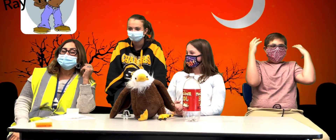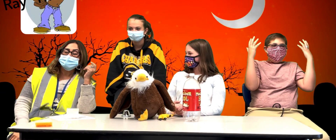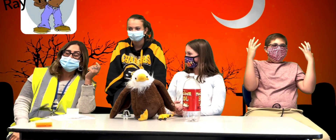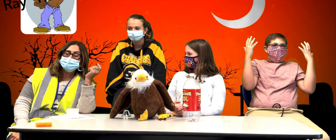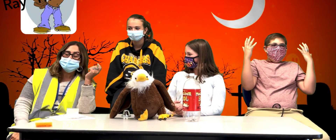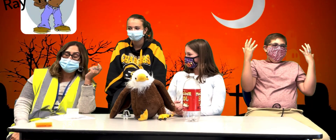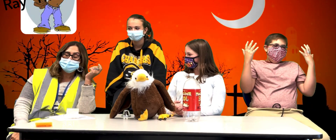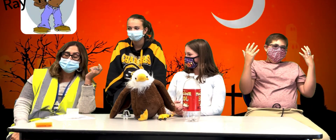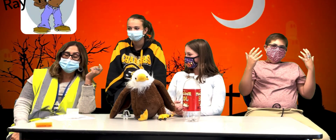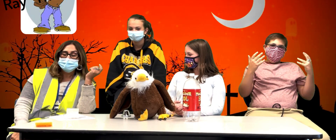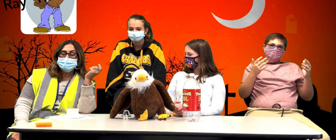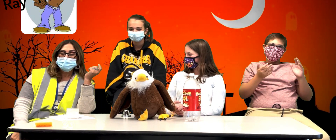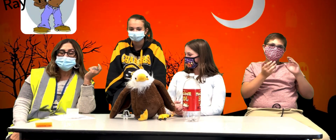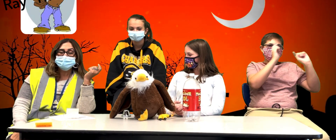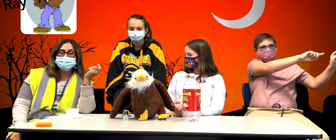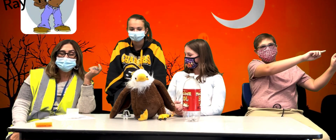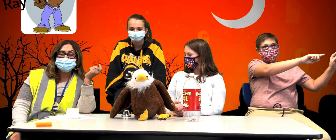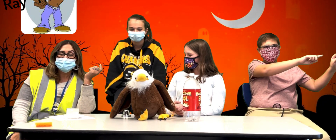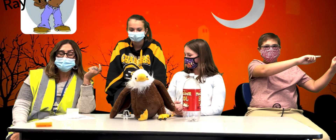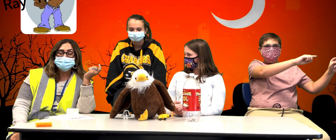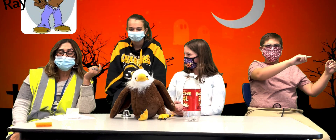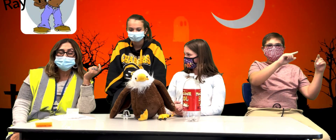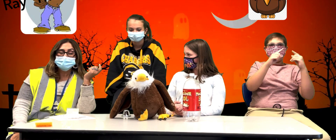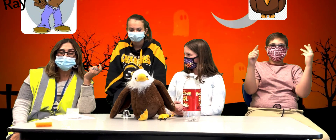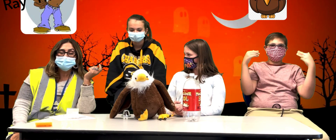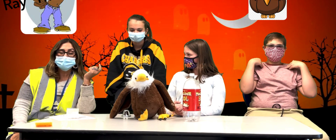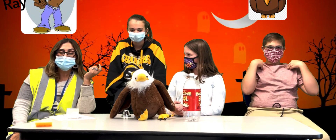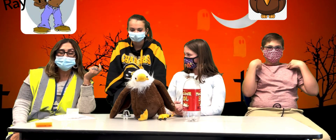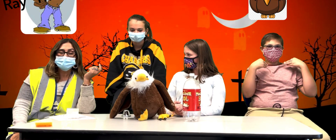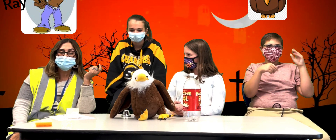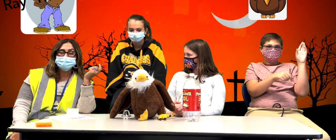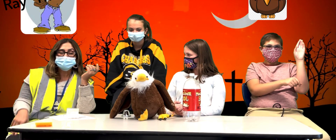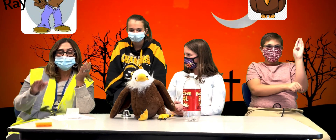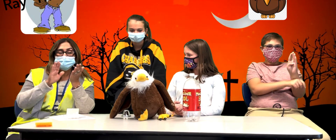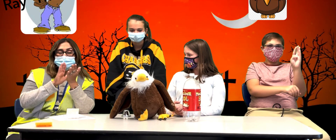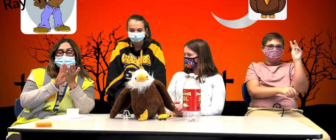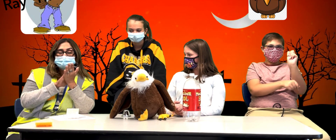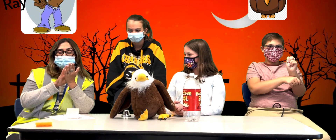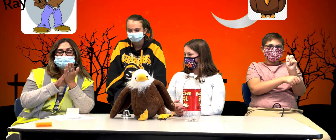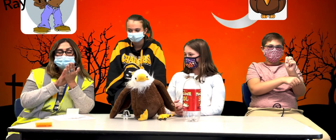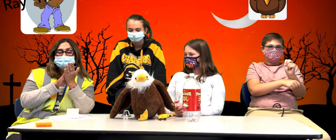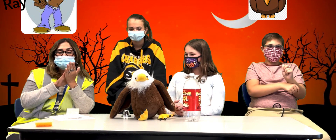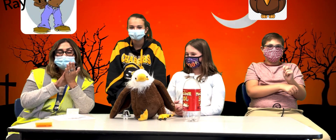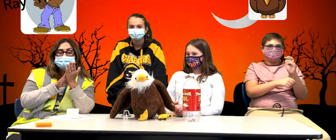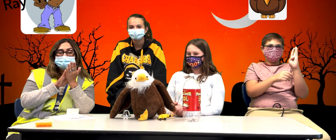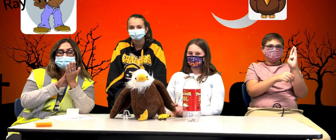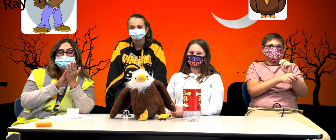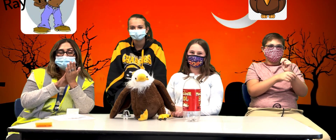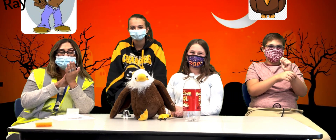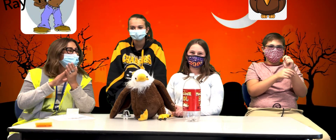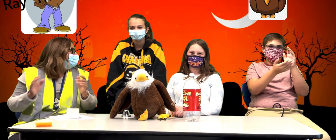In the other corner, we have Buenaterra Eagle.